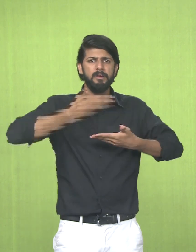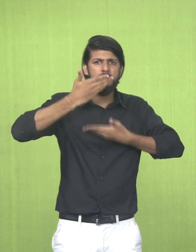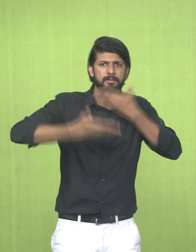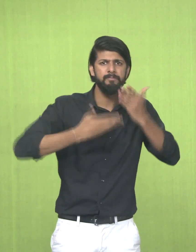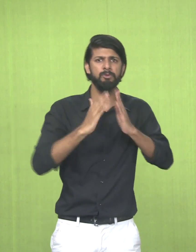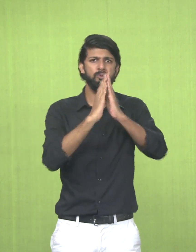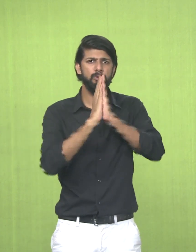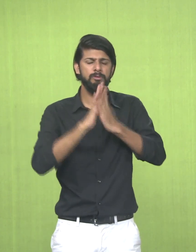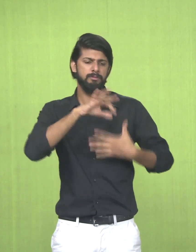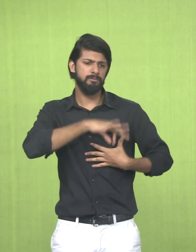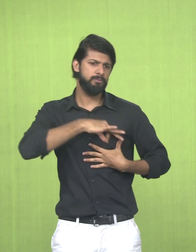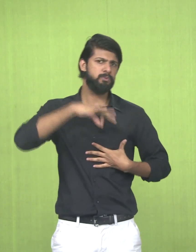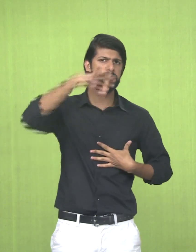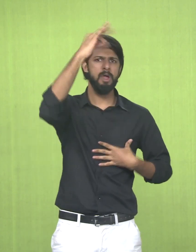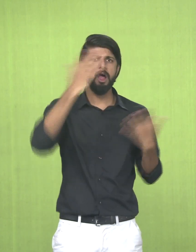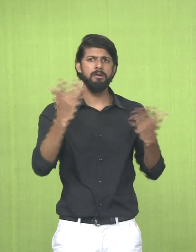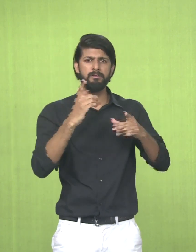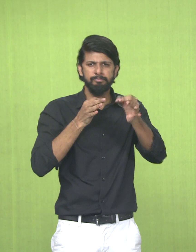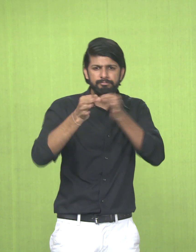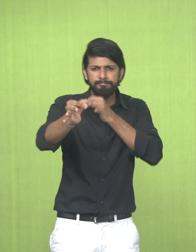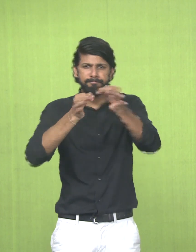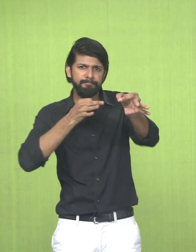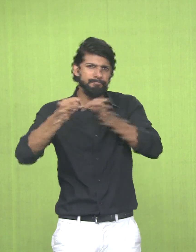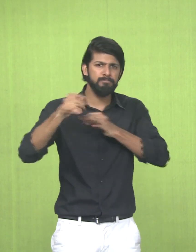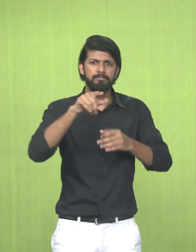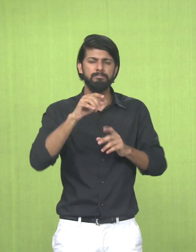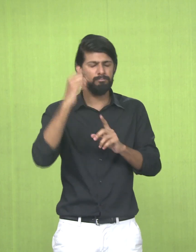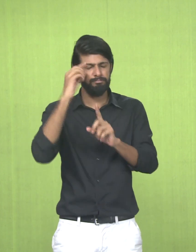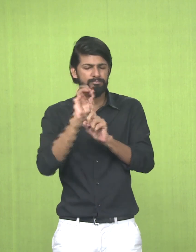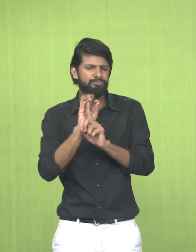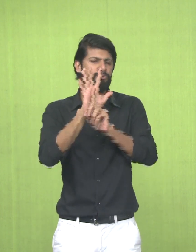Lord Buddha was a religious and a spiritual teacher.